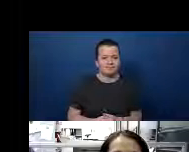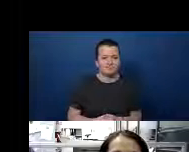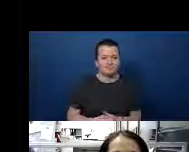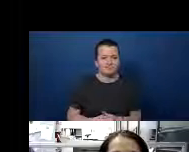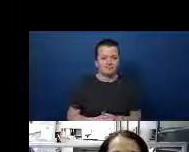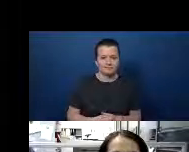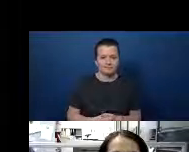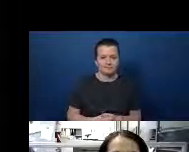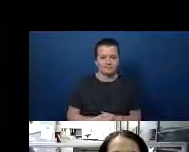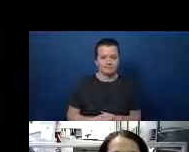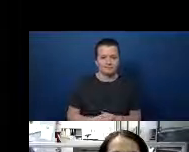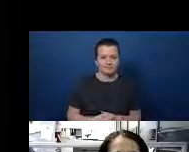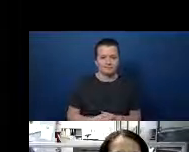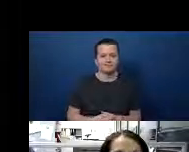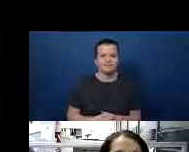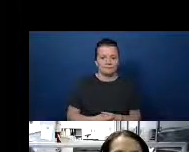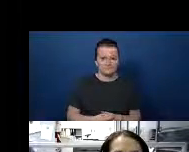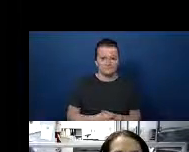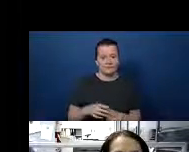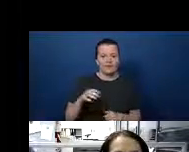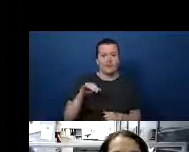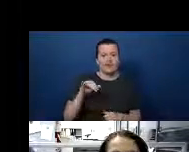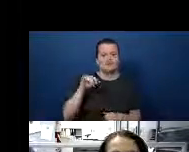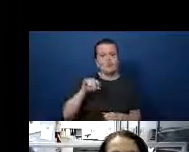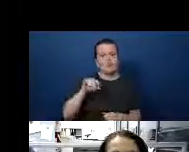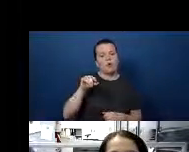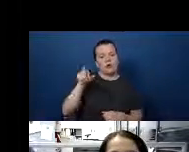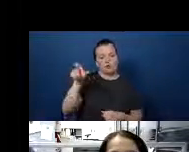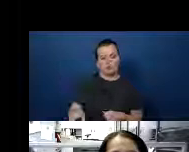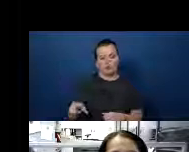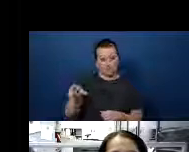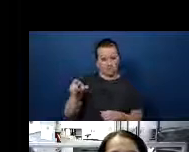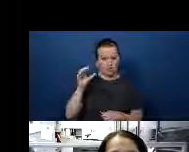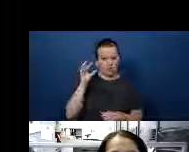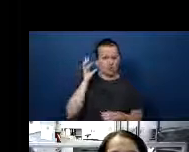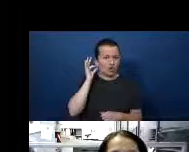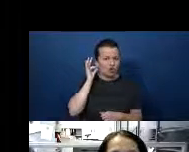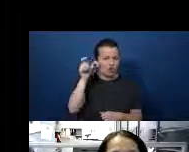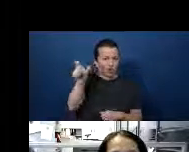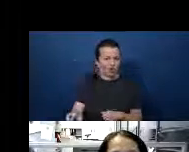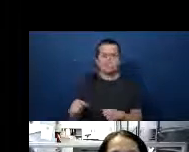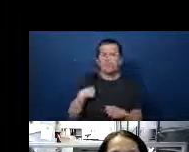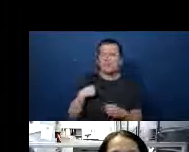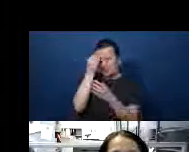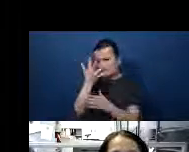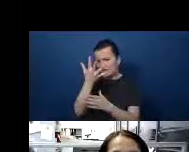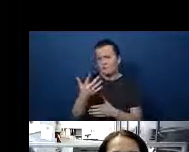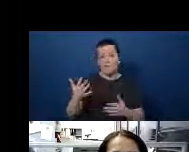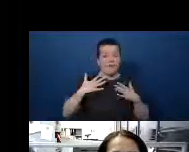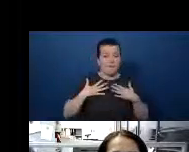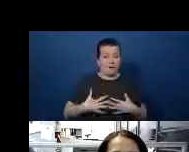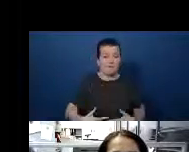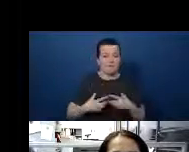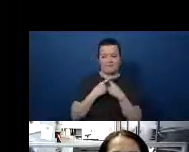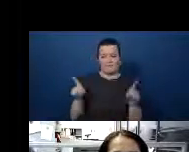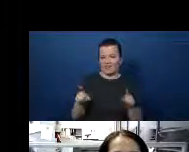Jiao Yang, a girl with scoliosis, said that my body looked different than other kids. There were 2 boys in my